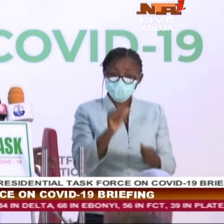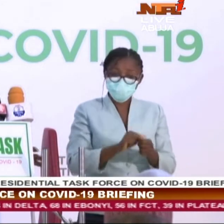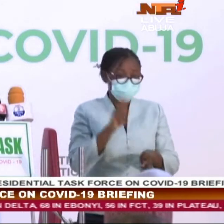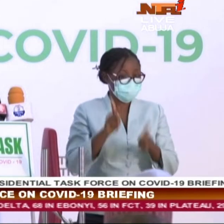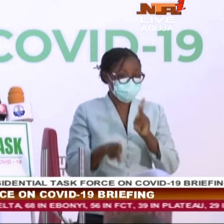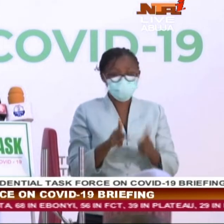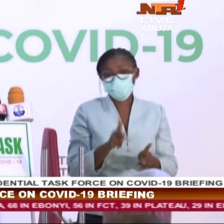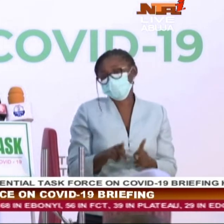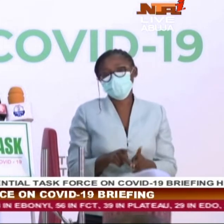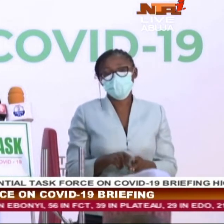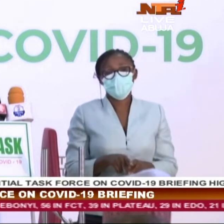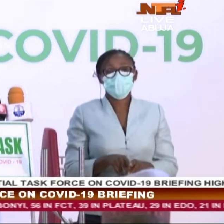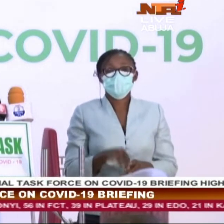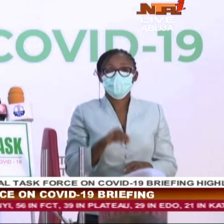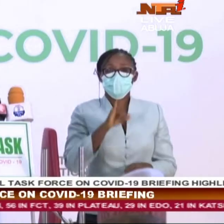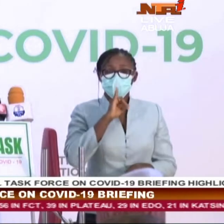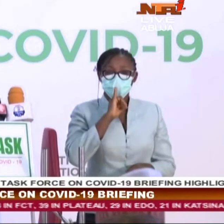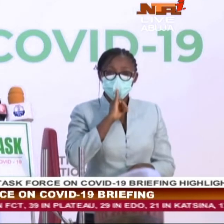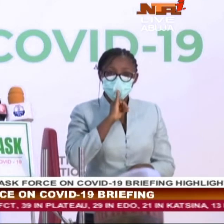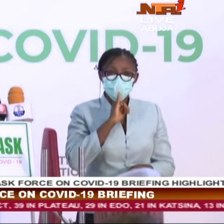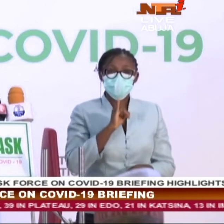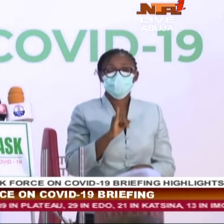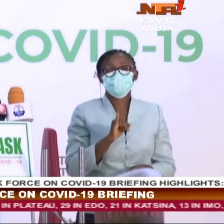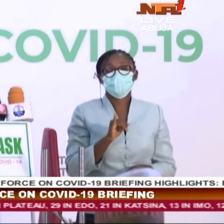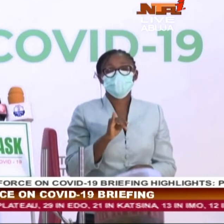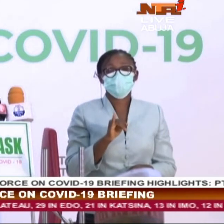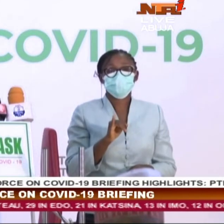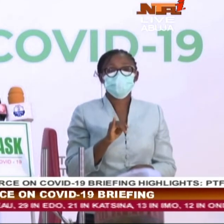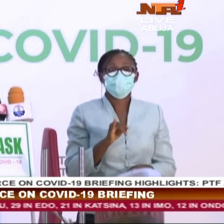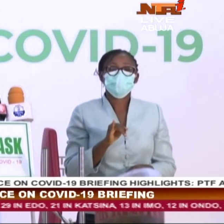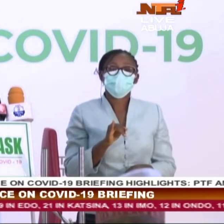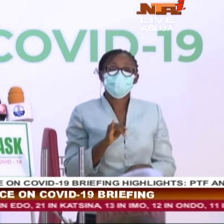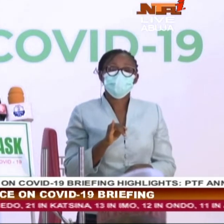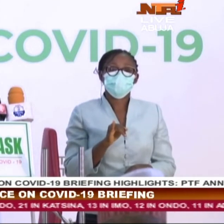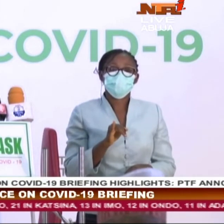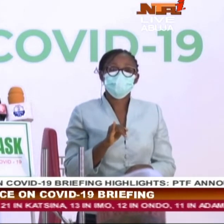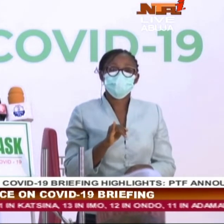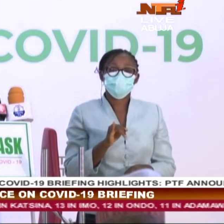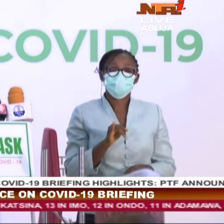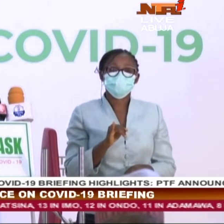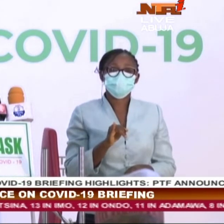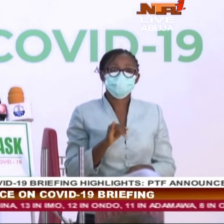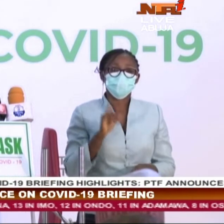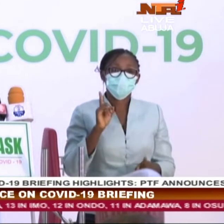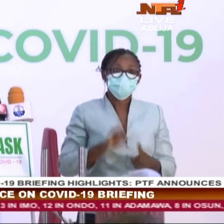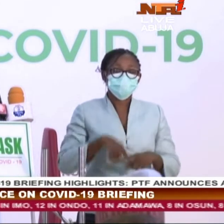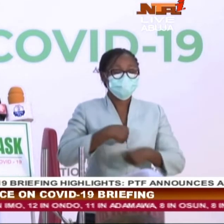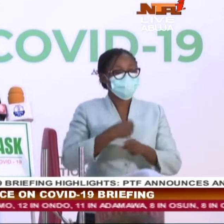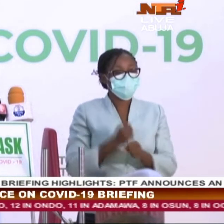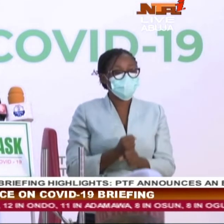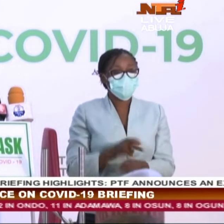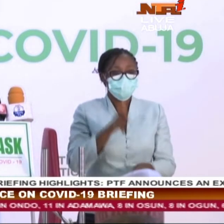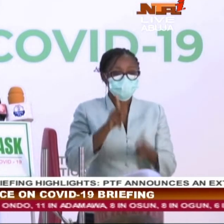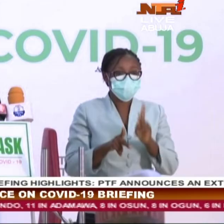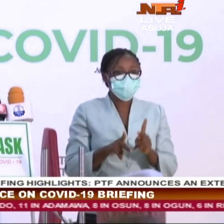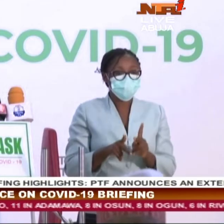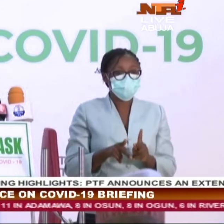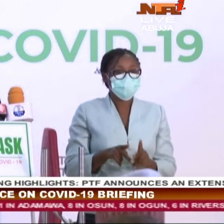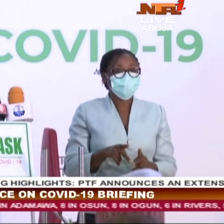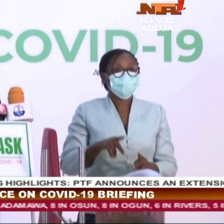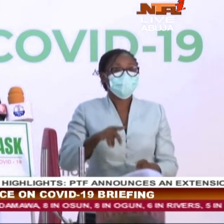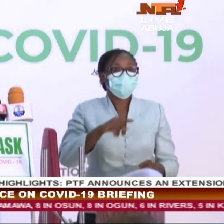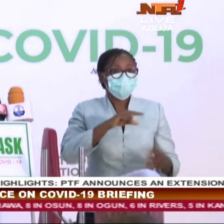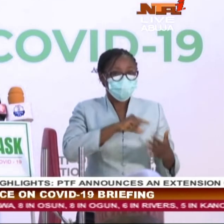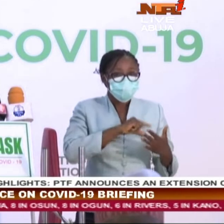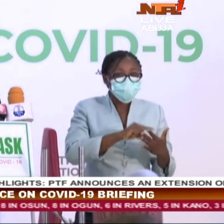are involved in driving this response, will be to make people conscious of the fact that they